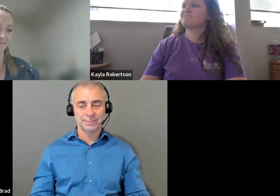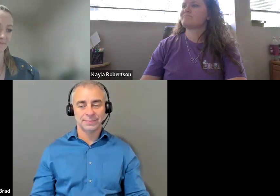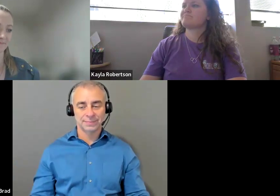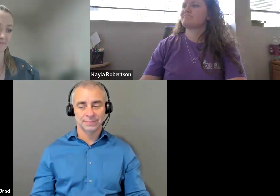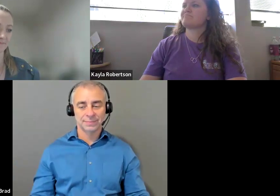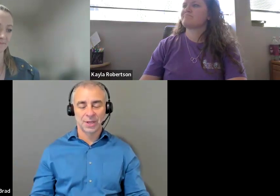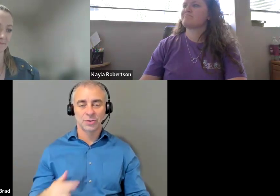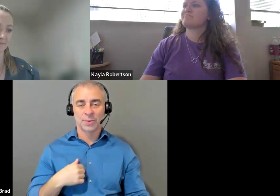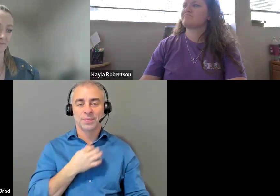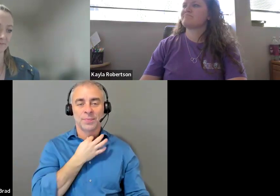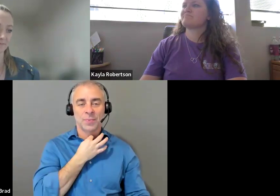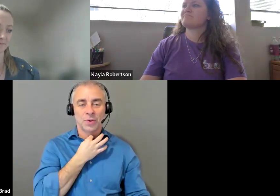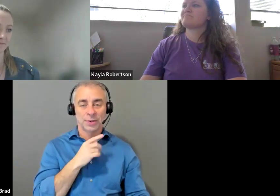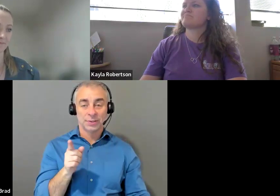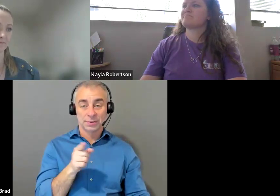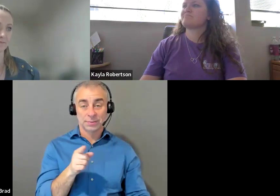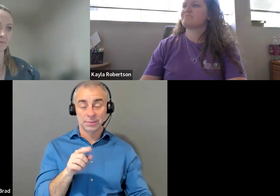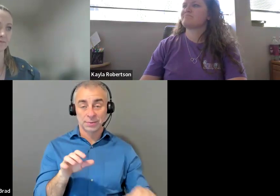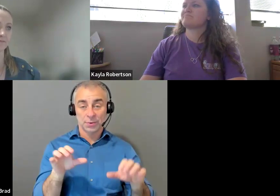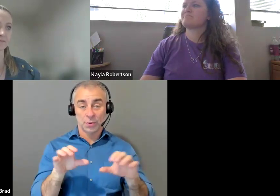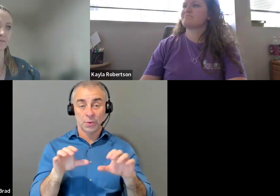is anyone doing,